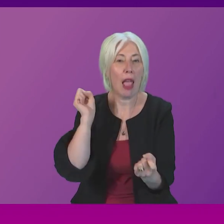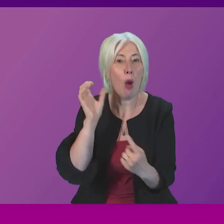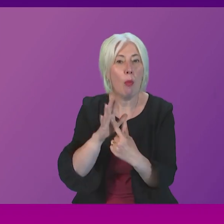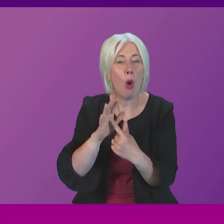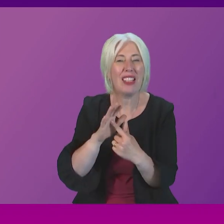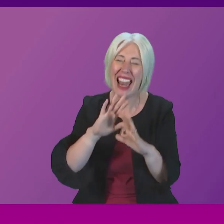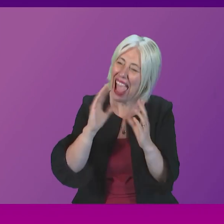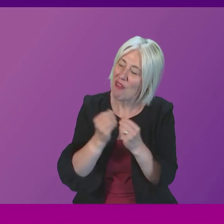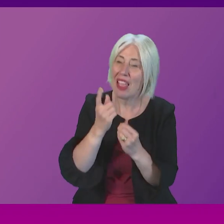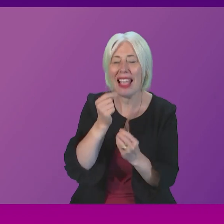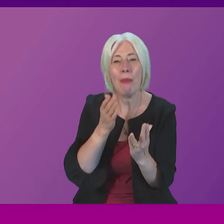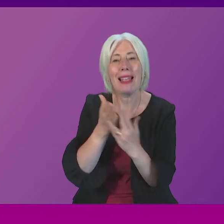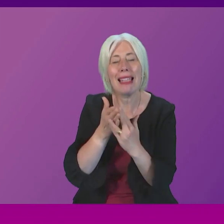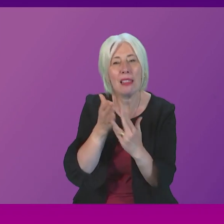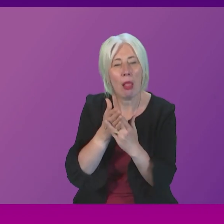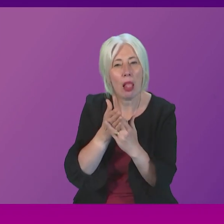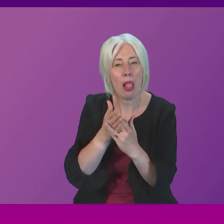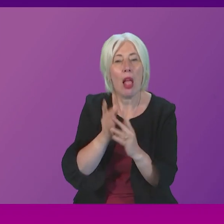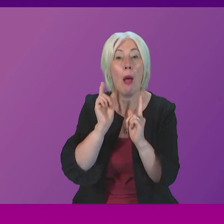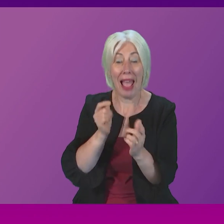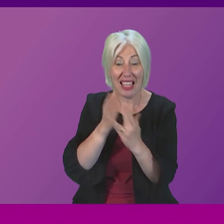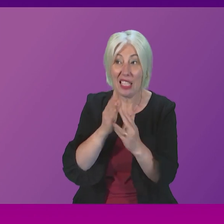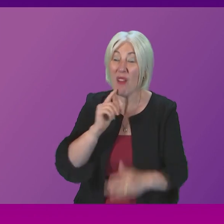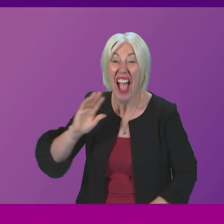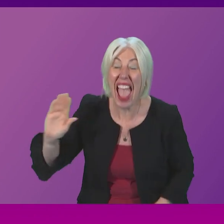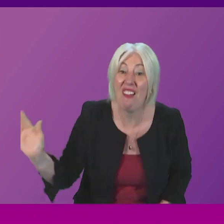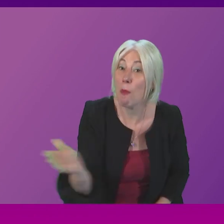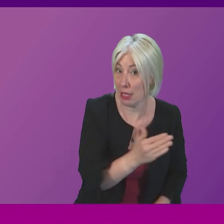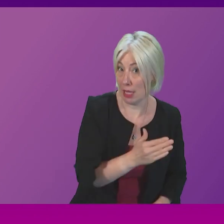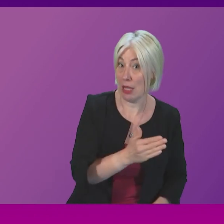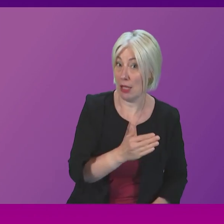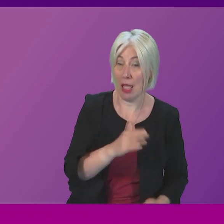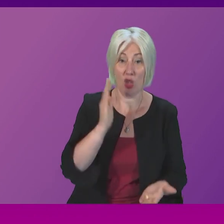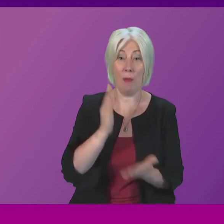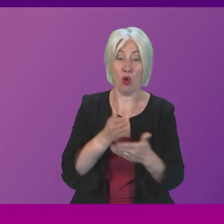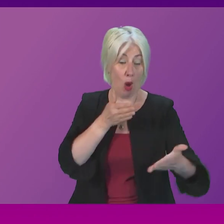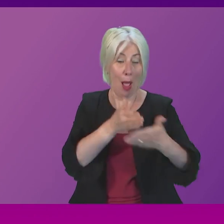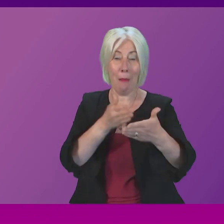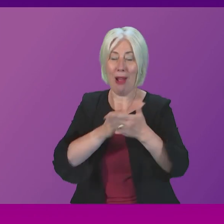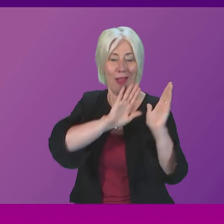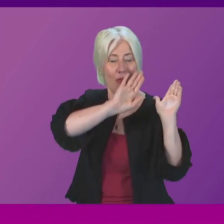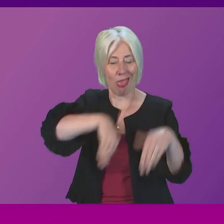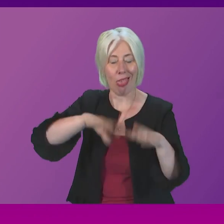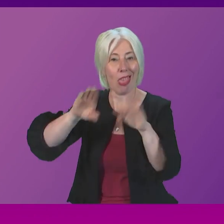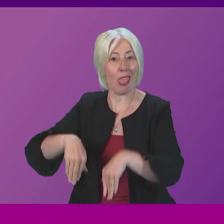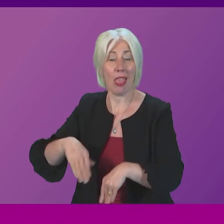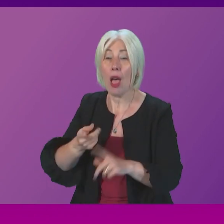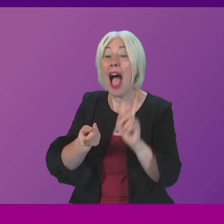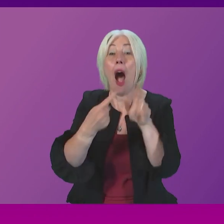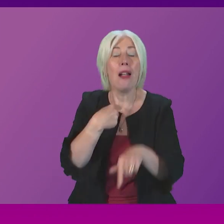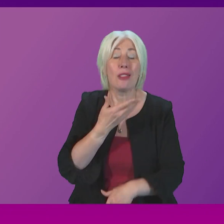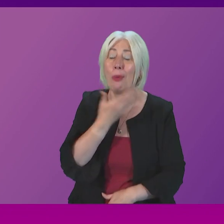things accessible. But we make it things accessible for everybody, and we do cut down those barriers. I don't have an answer. I wish I